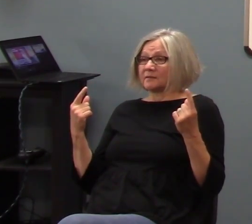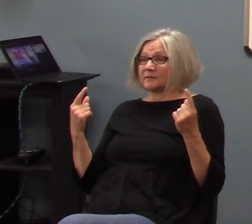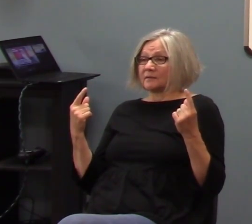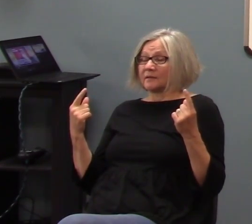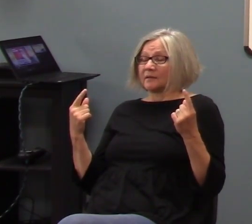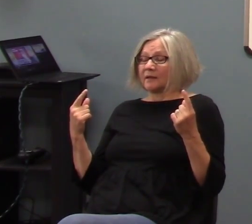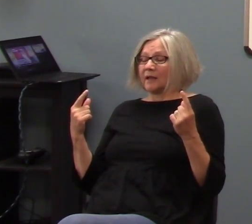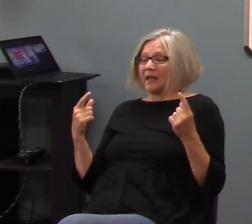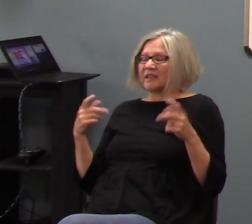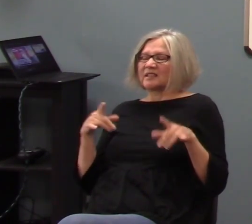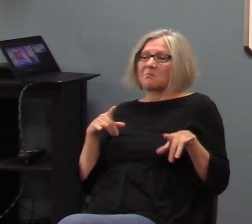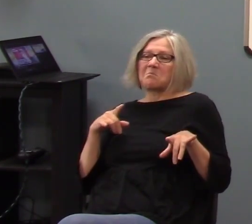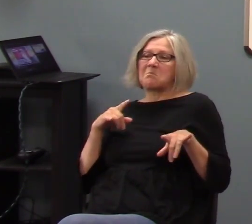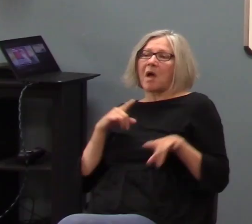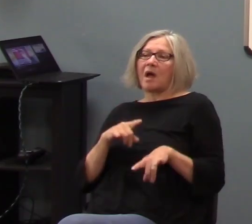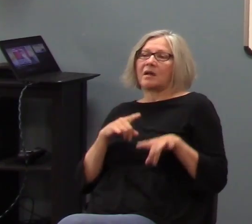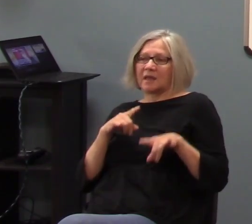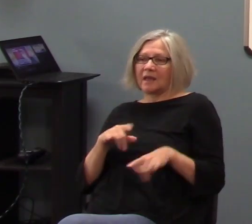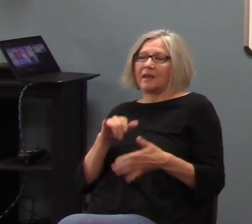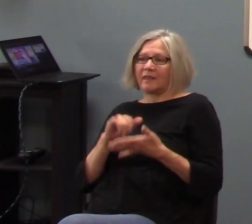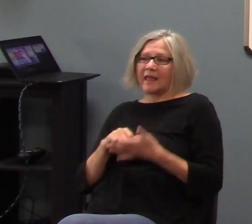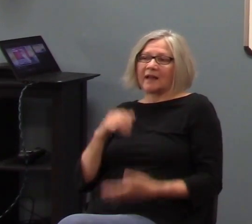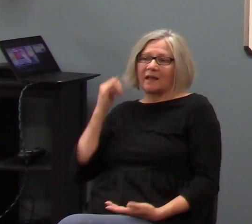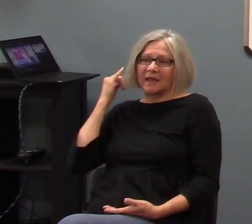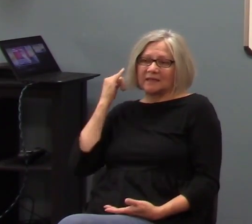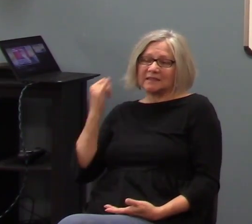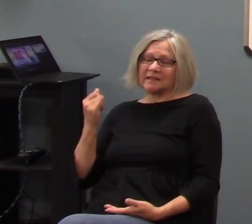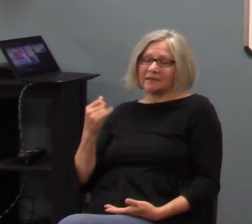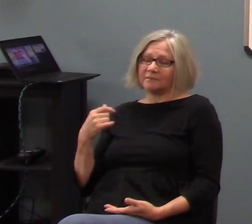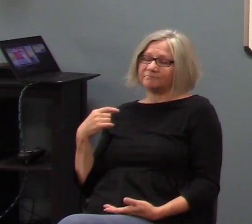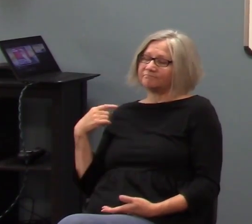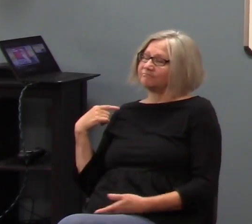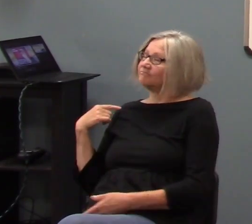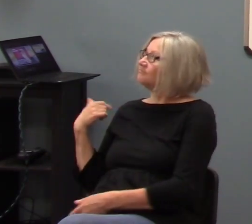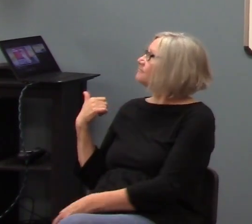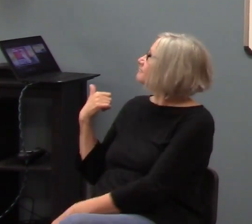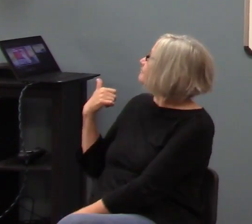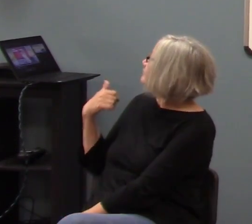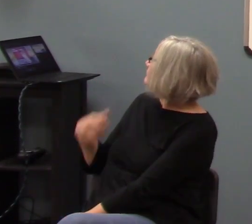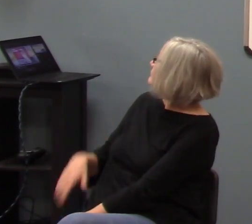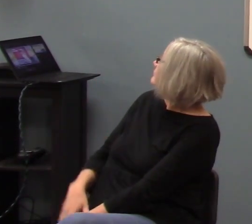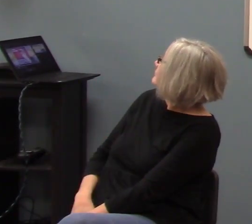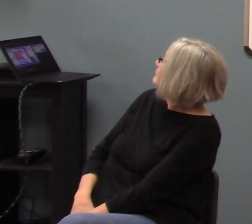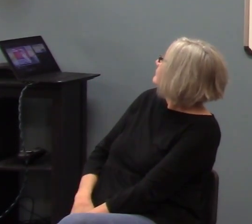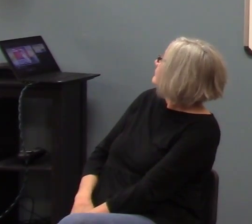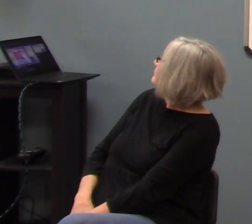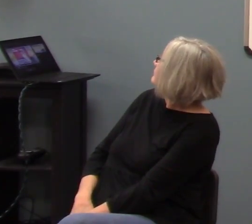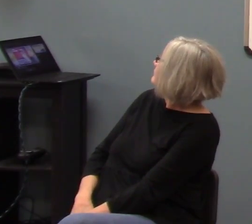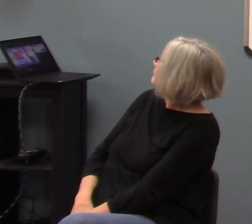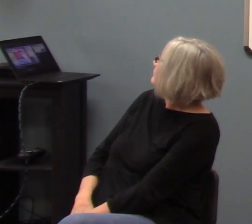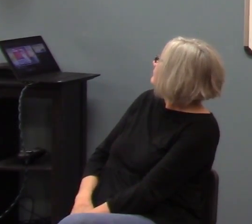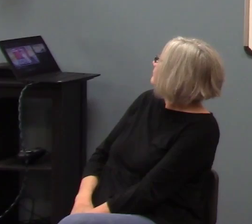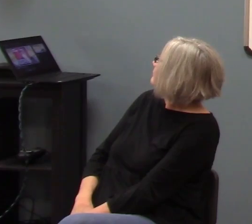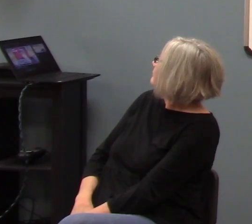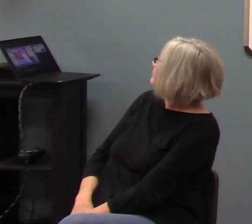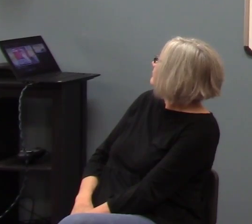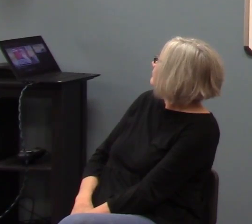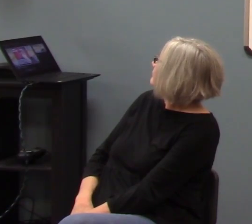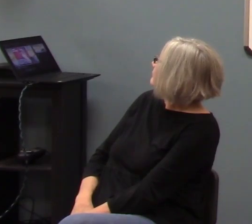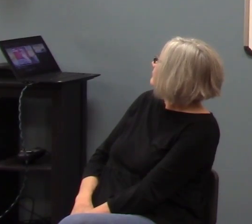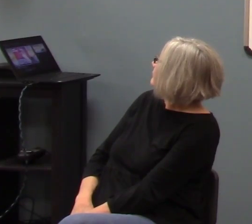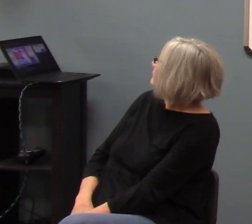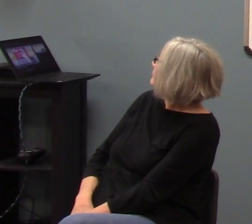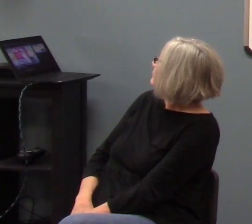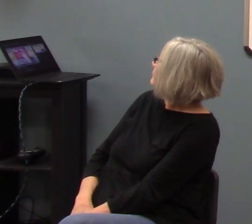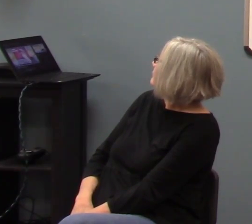of evolution being wrong. So, it's atheist reflections. 1 in 3 Americans don't believe in evolution? Wow. 1 in 3 Americans didn't believe